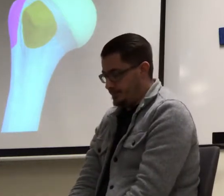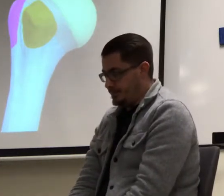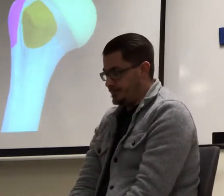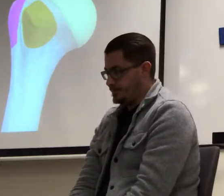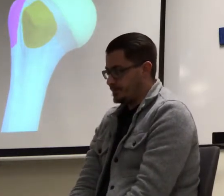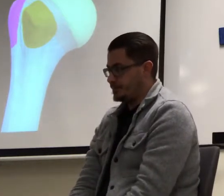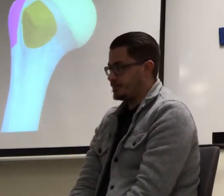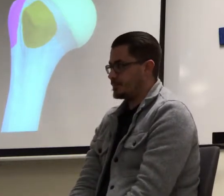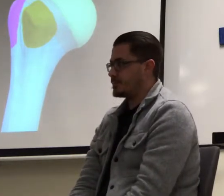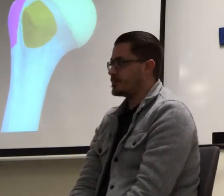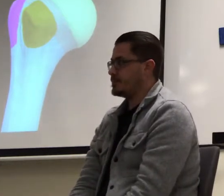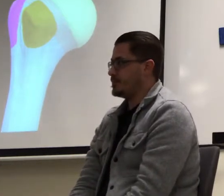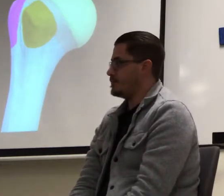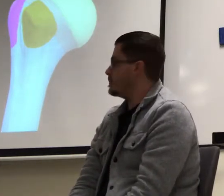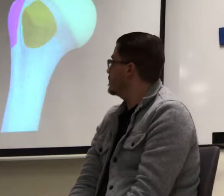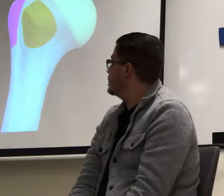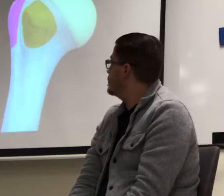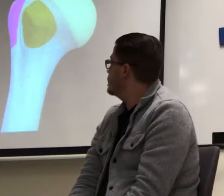rotator cuff